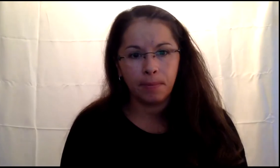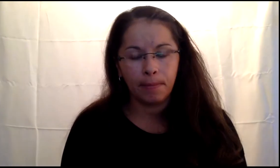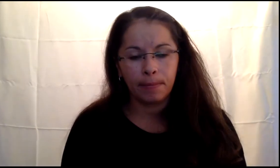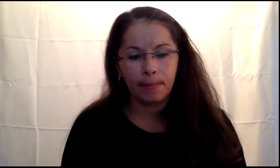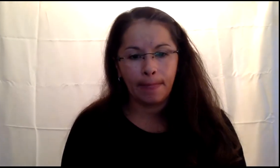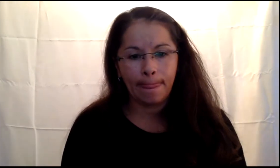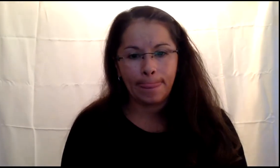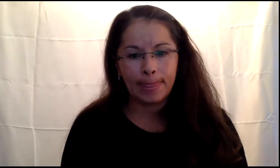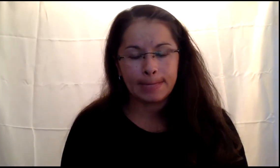Wonderful. Thank you for that, Alice.